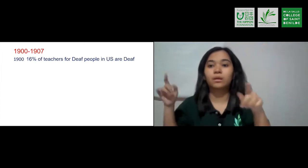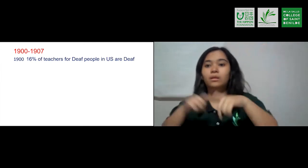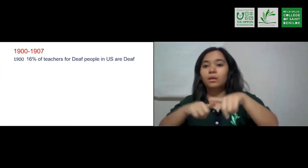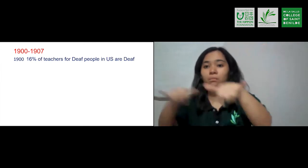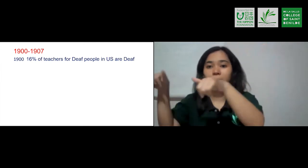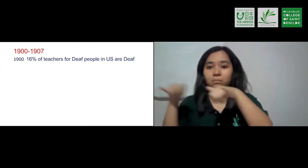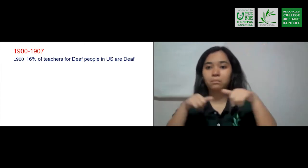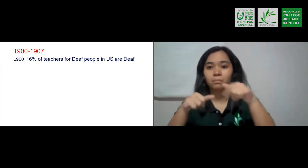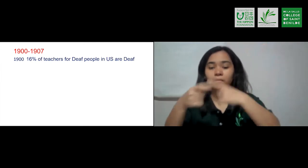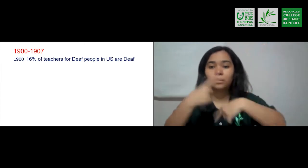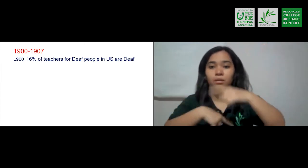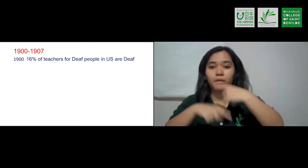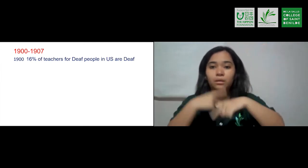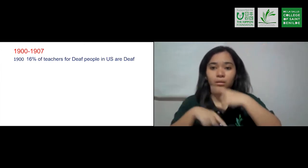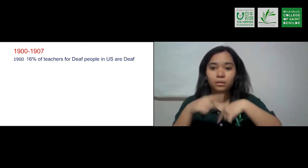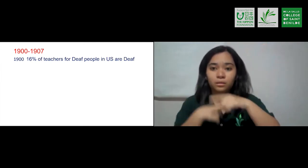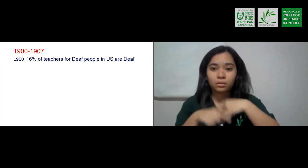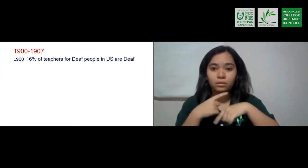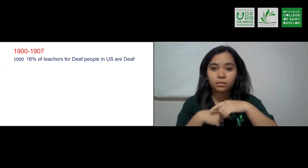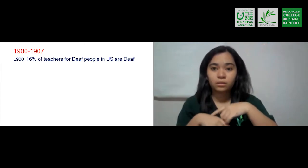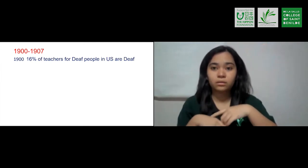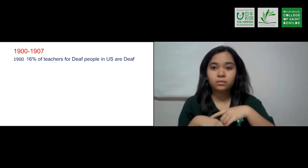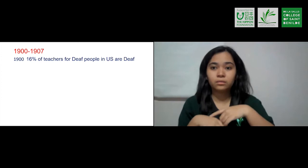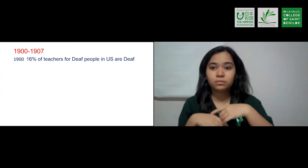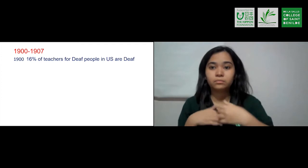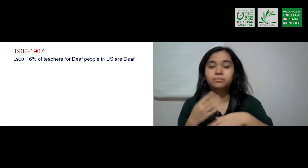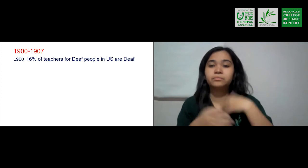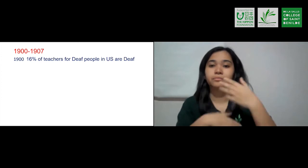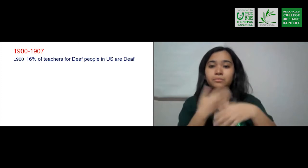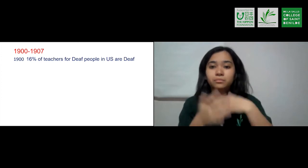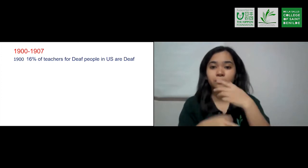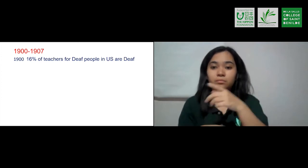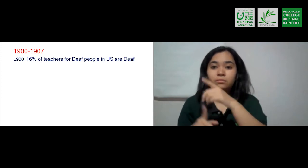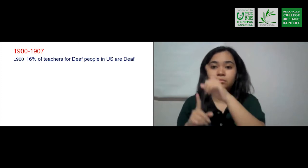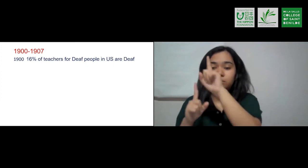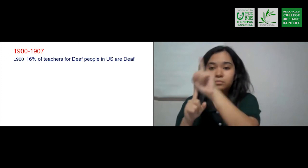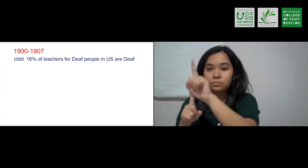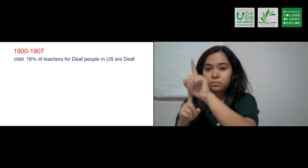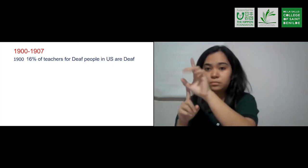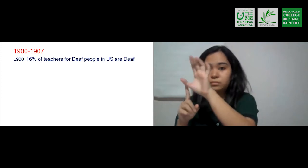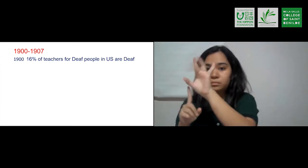there was no oralism at the time, and the main modality was sign language.